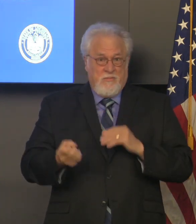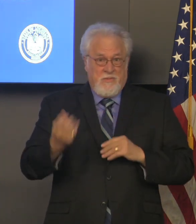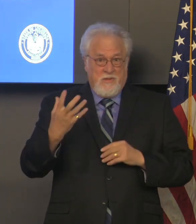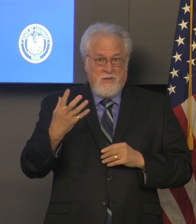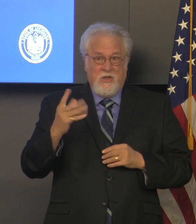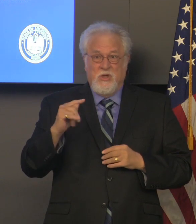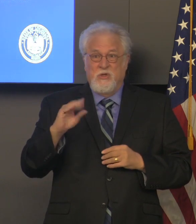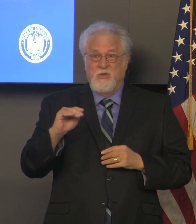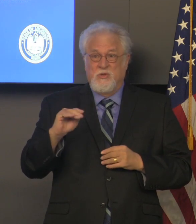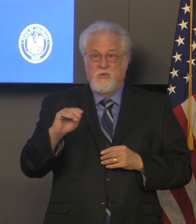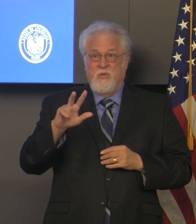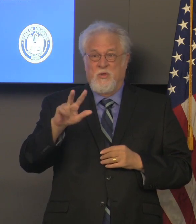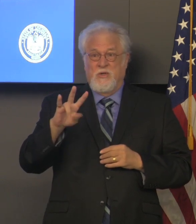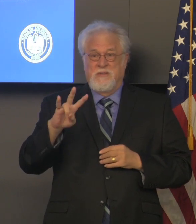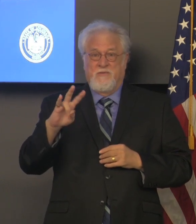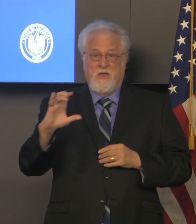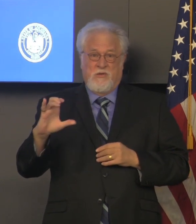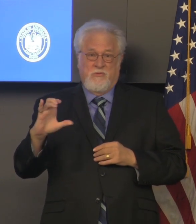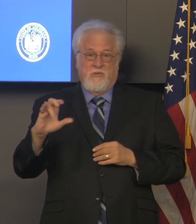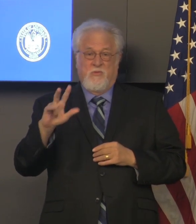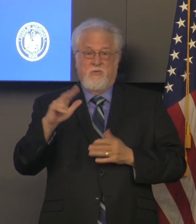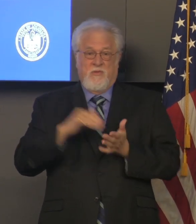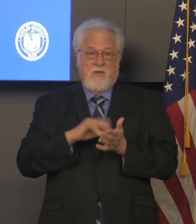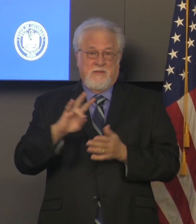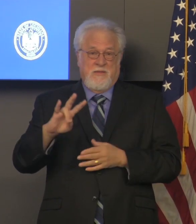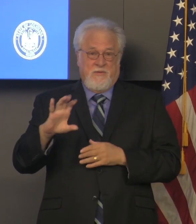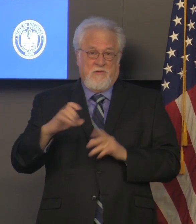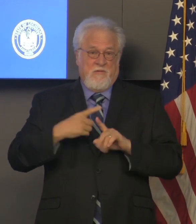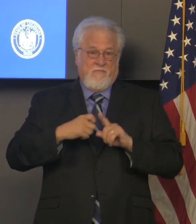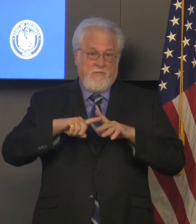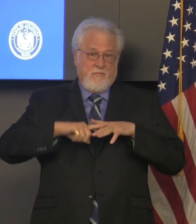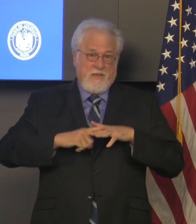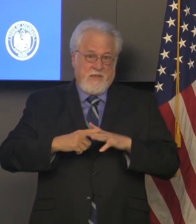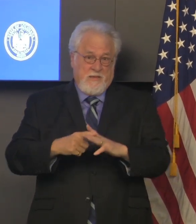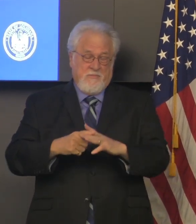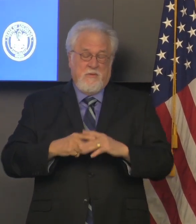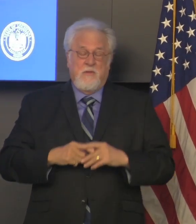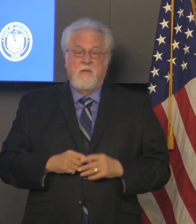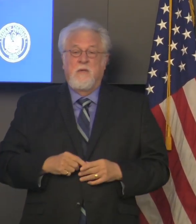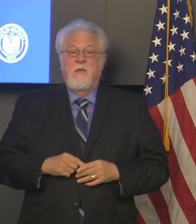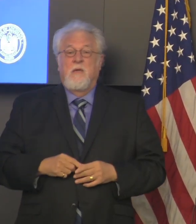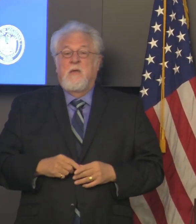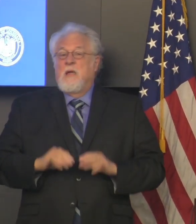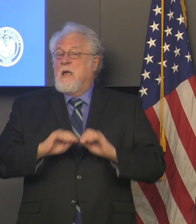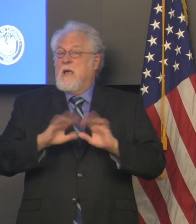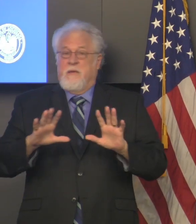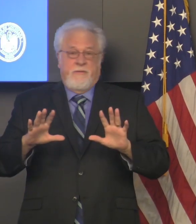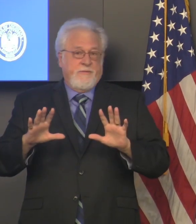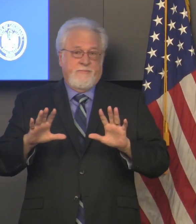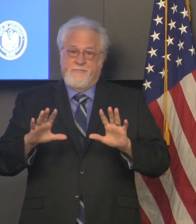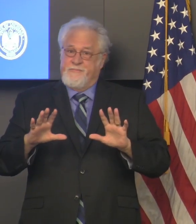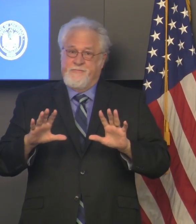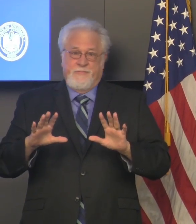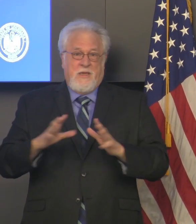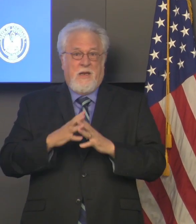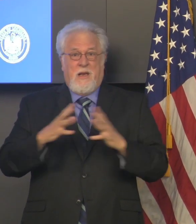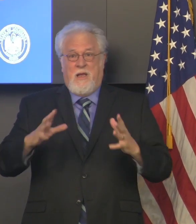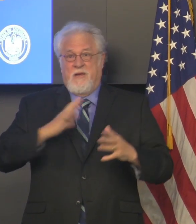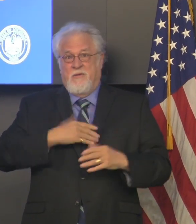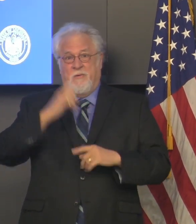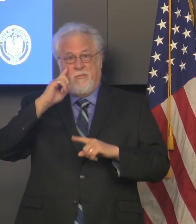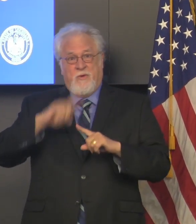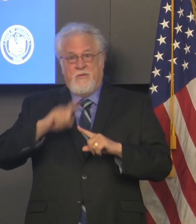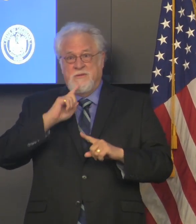to an even 3,700 since the beginning of the pandemic. Obviously, that's an awful lot of our brothers and